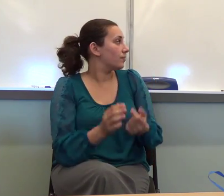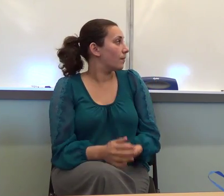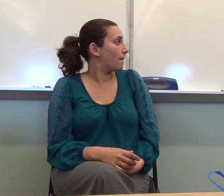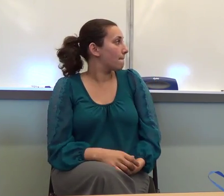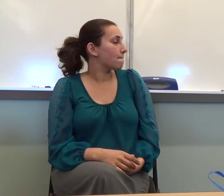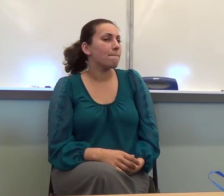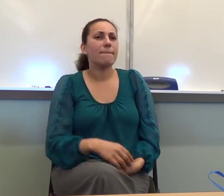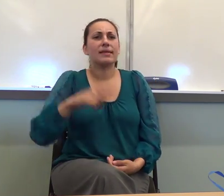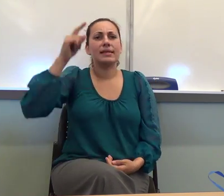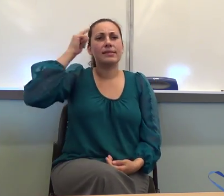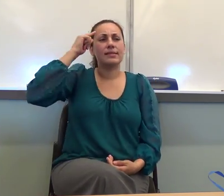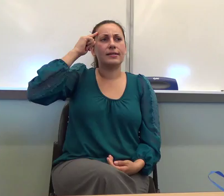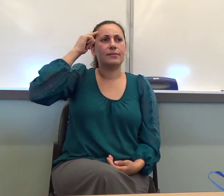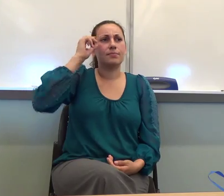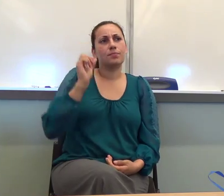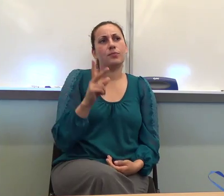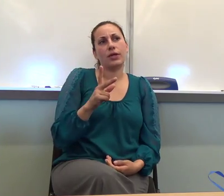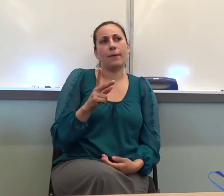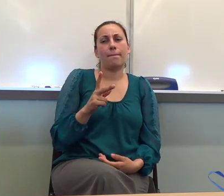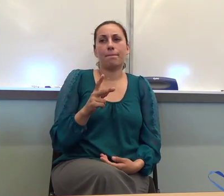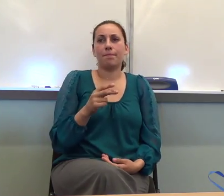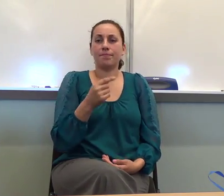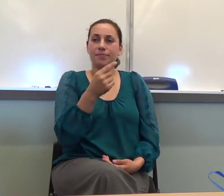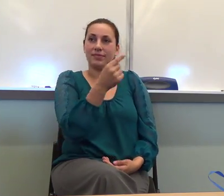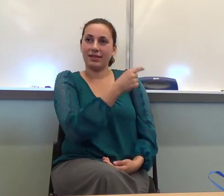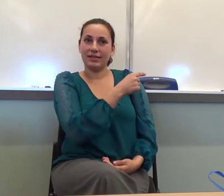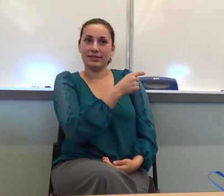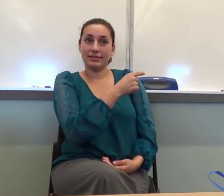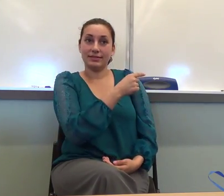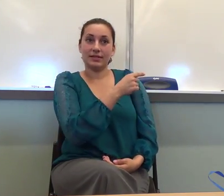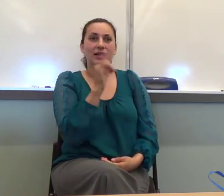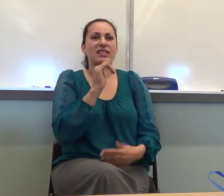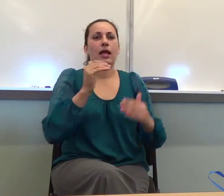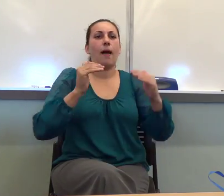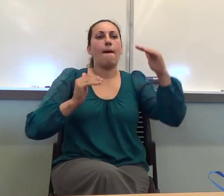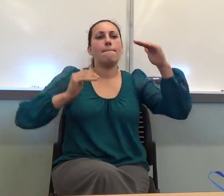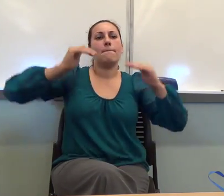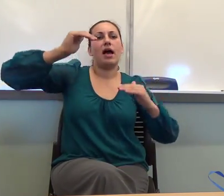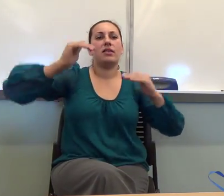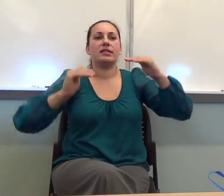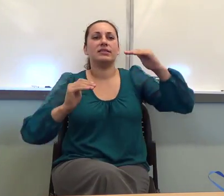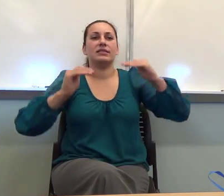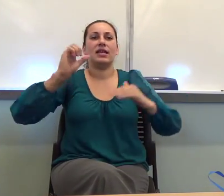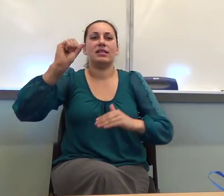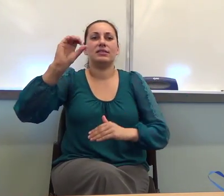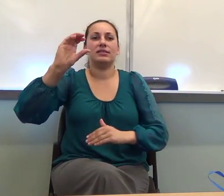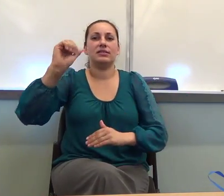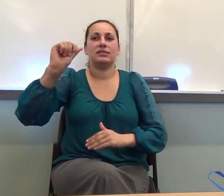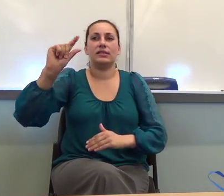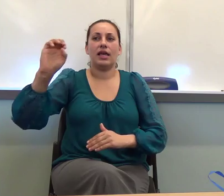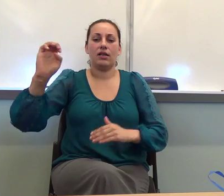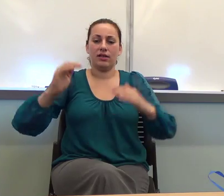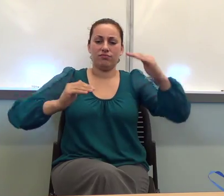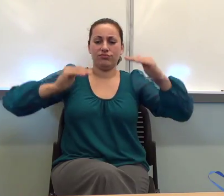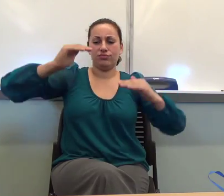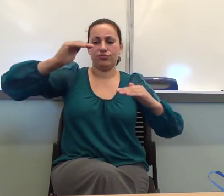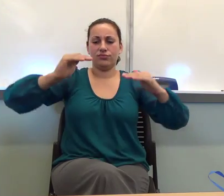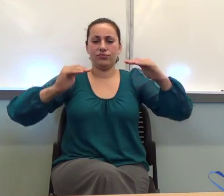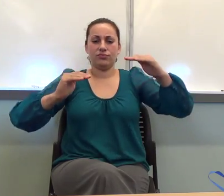Think of this equation as a set of balance scales. In a sense, what the equation is saying is the left side is exactly